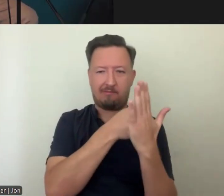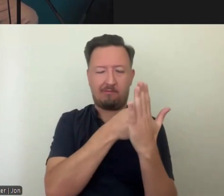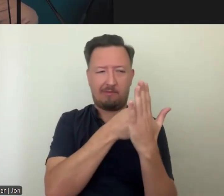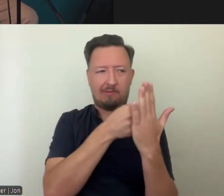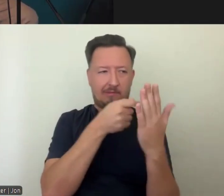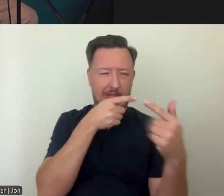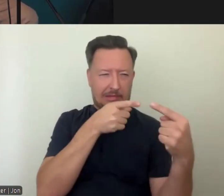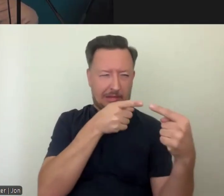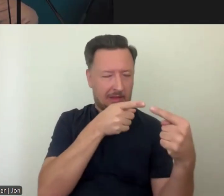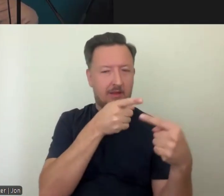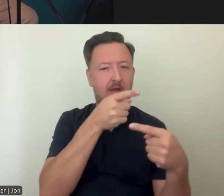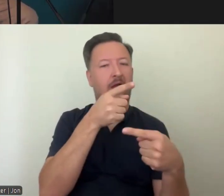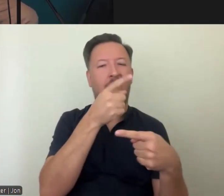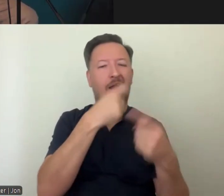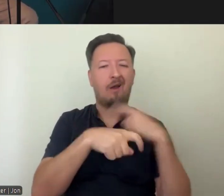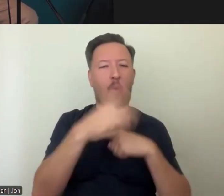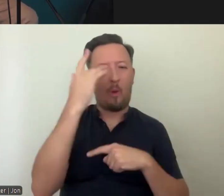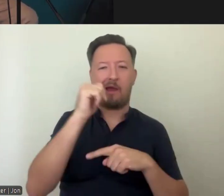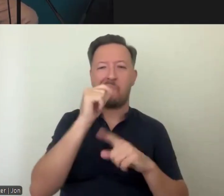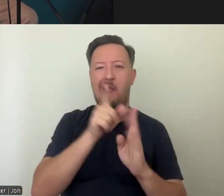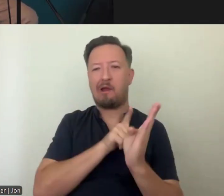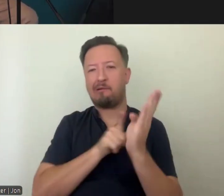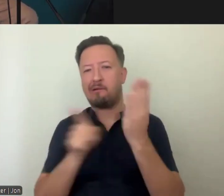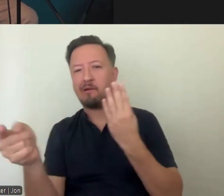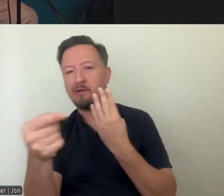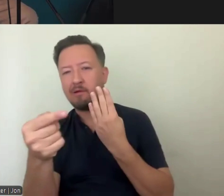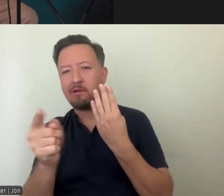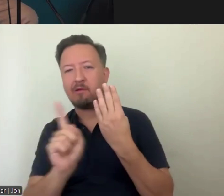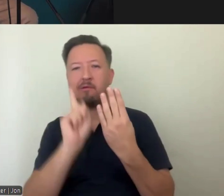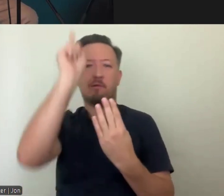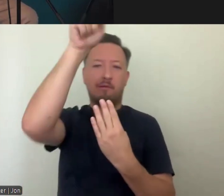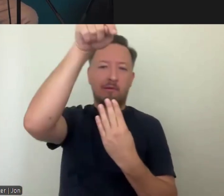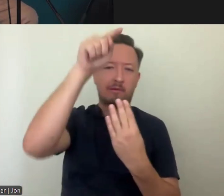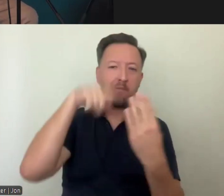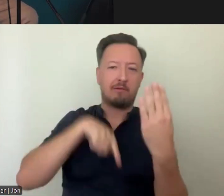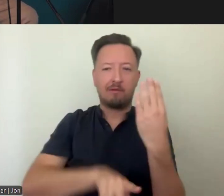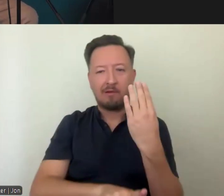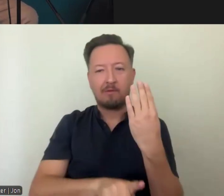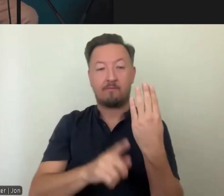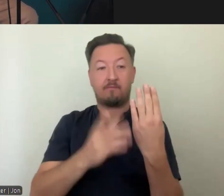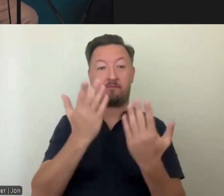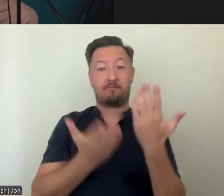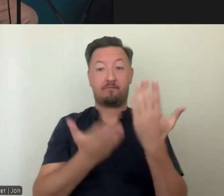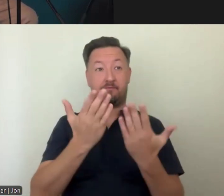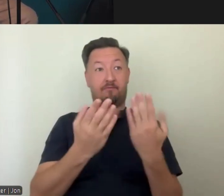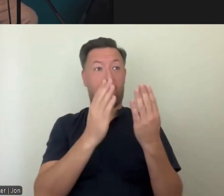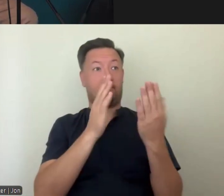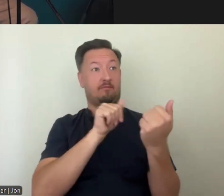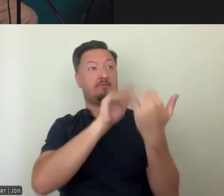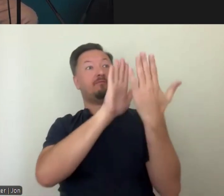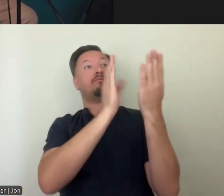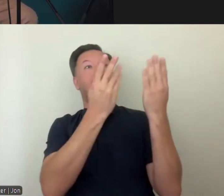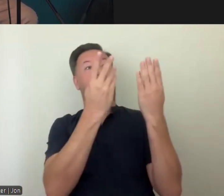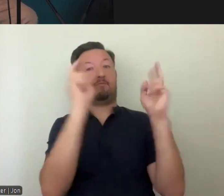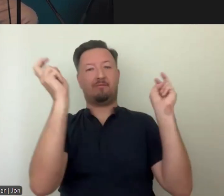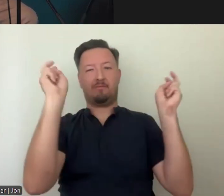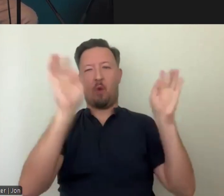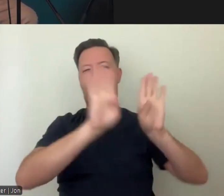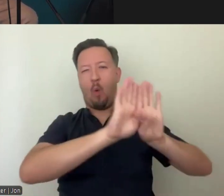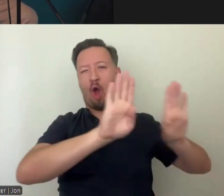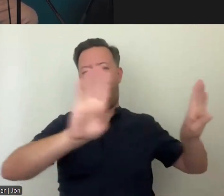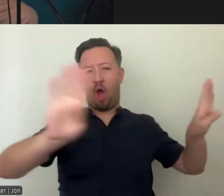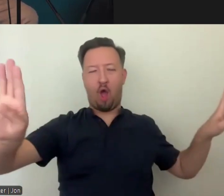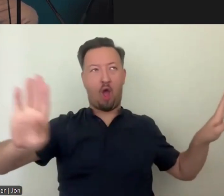alternatives. Perhaps you can get around it or above it or below it. Perhaps the wall is actually not a wall at all. If you look at it from a different